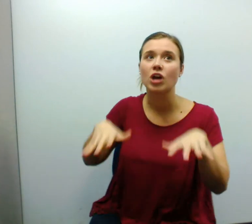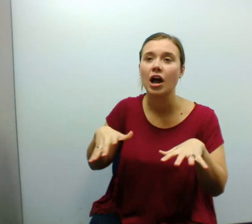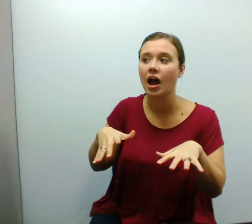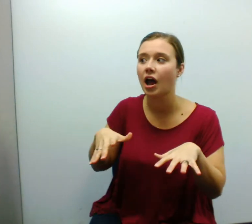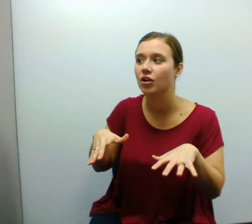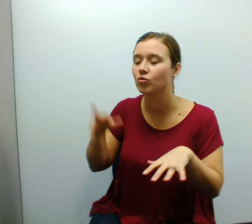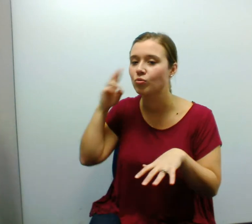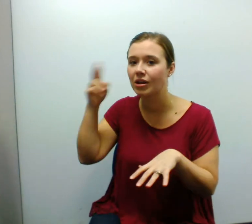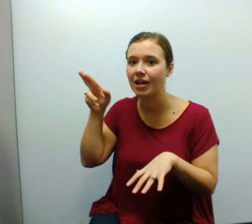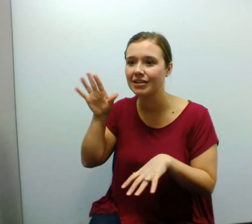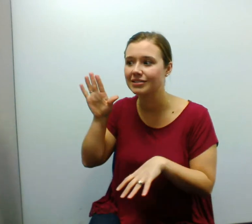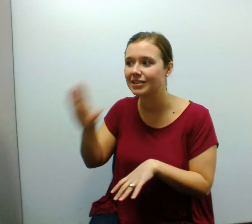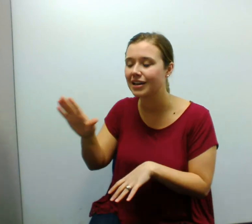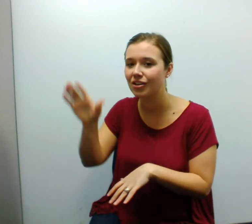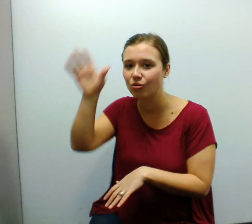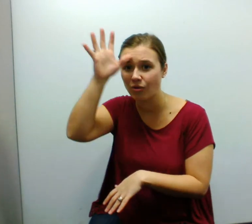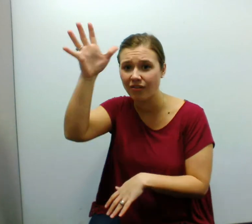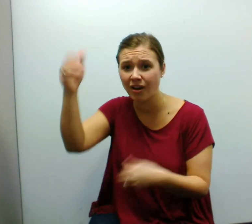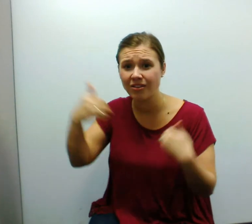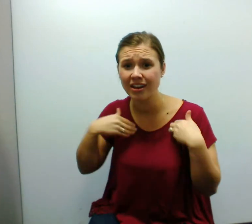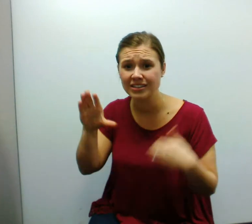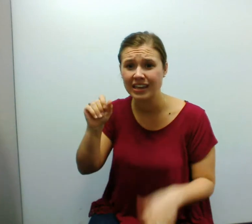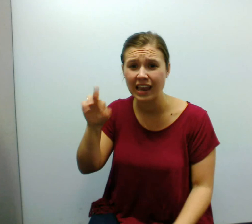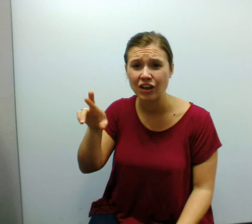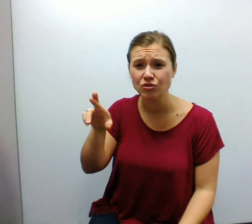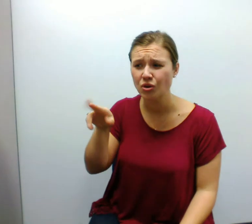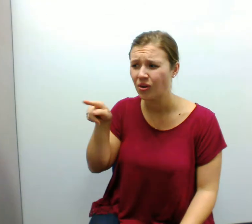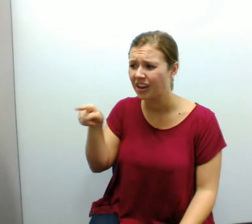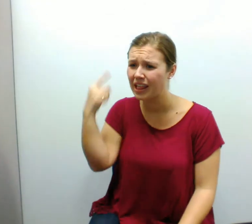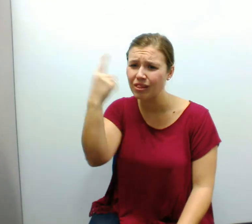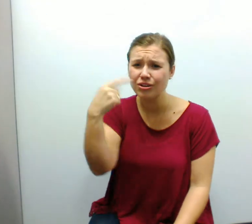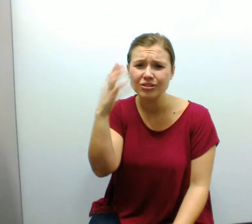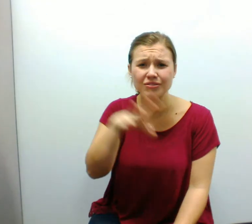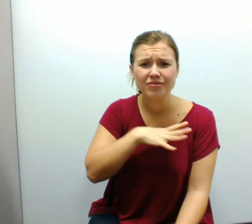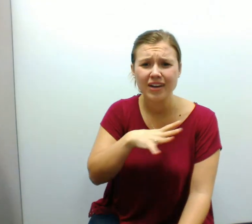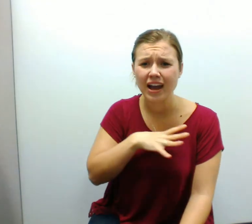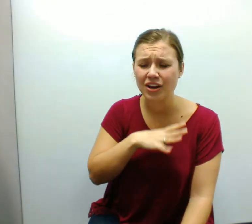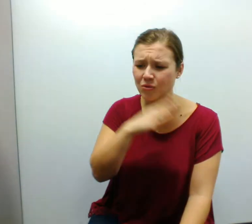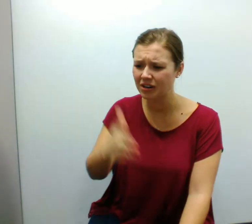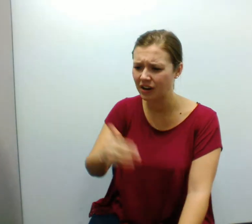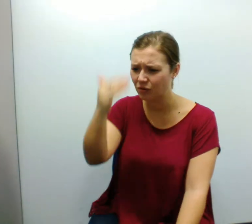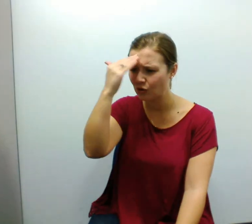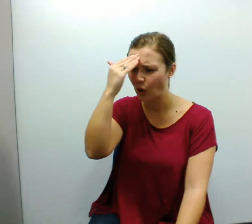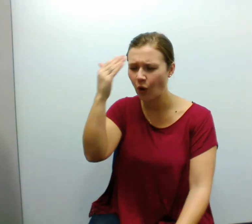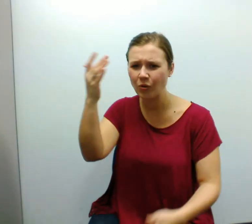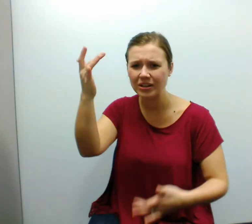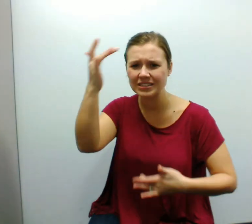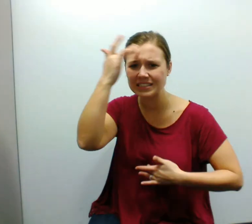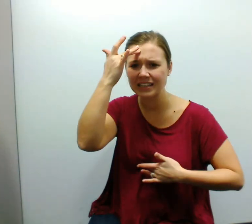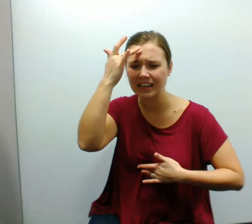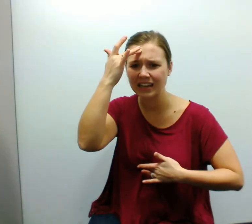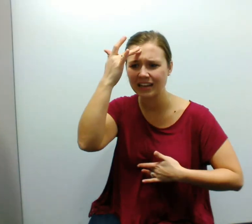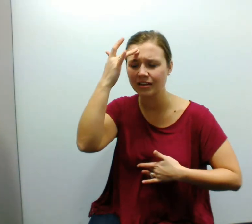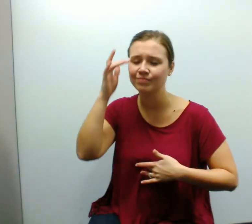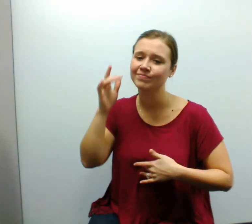like a picture of health. You would never know he was sick. My friend told me that he had started to have bad